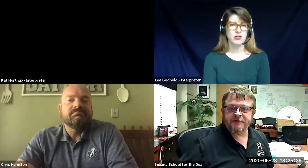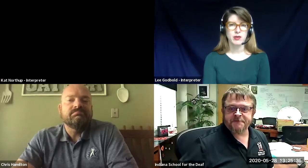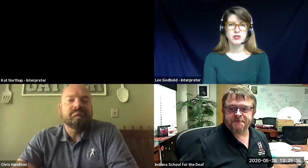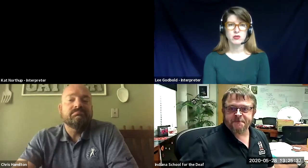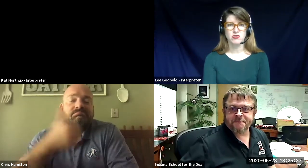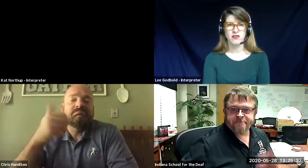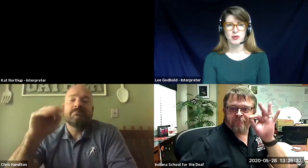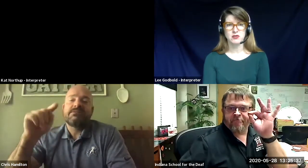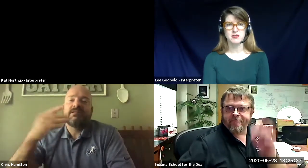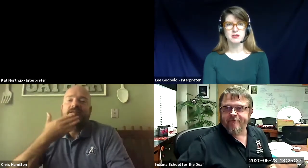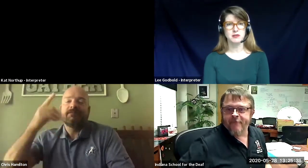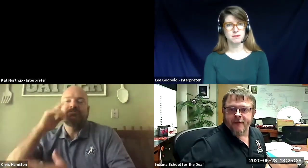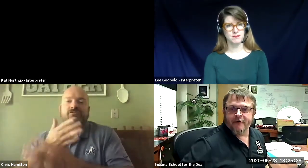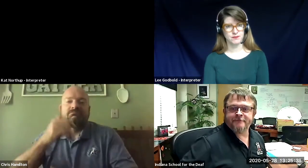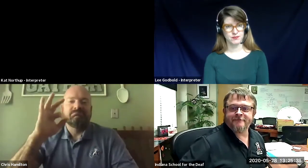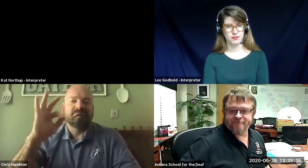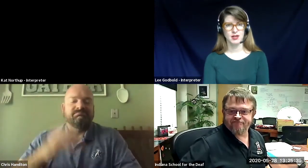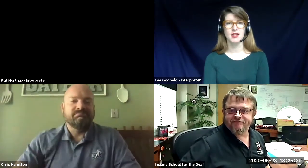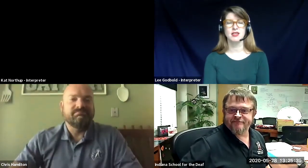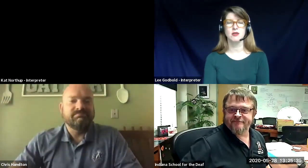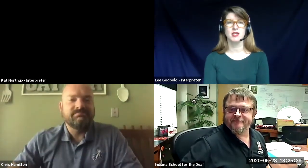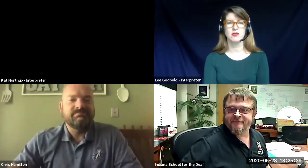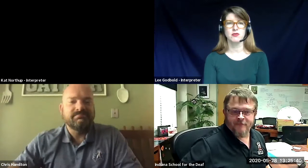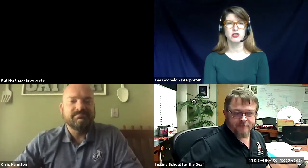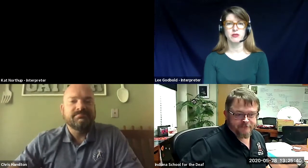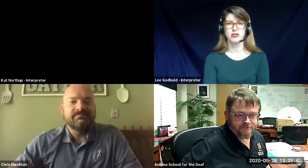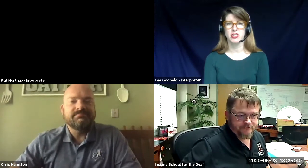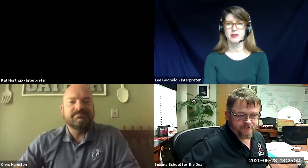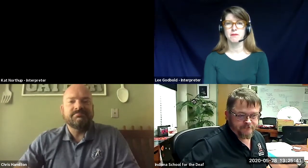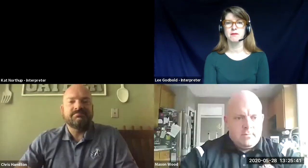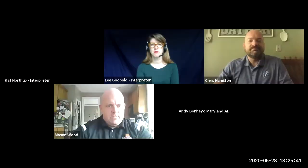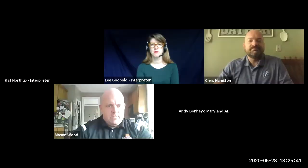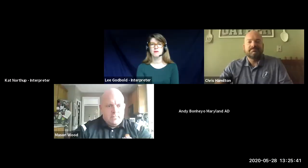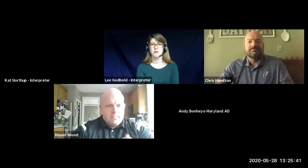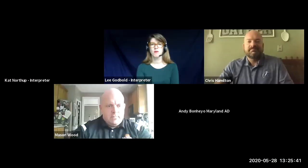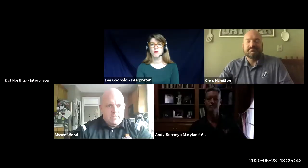around campus, only drive-by services. Thank you, Matthew, for sharing. Appreciate it.